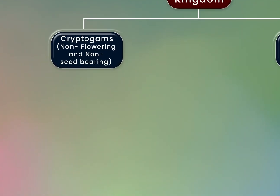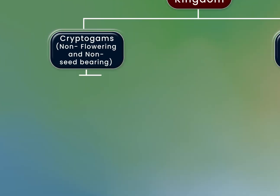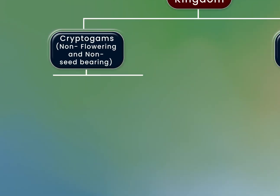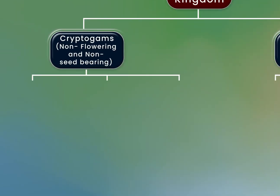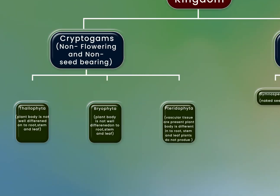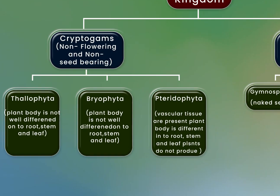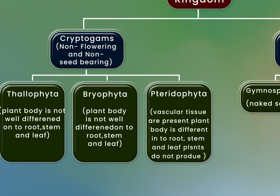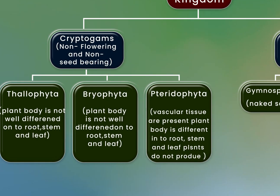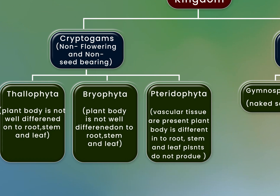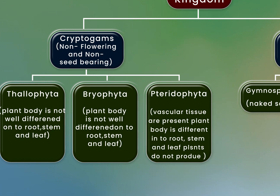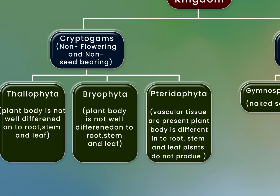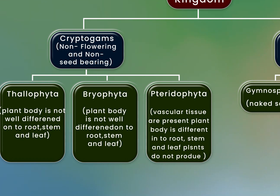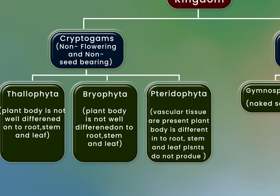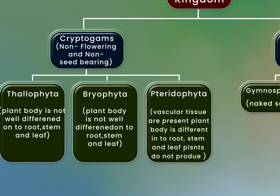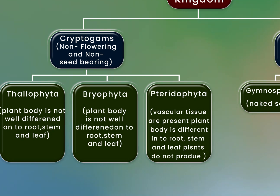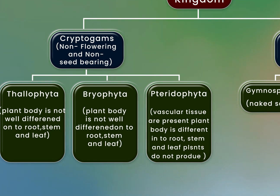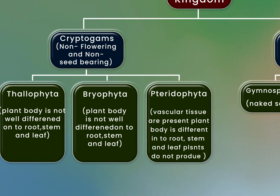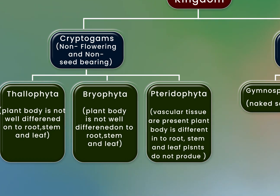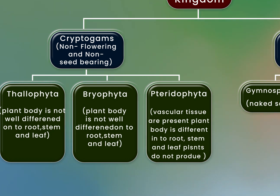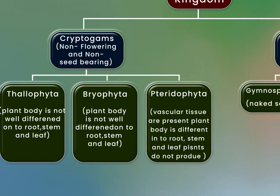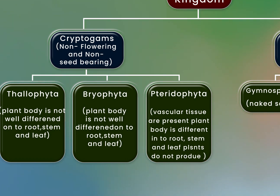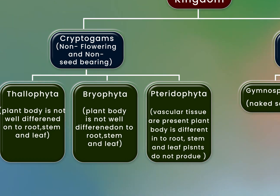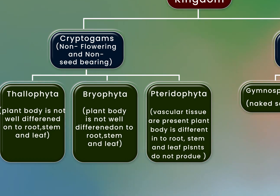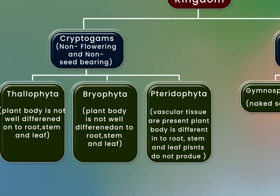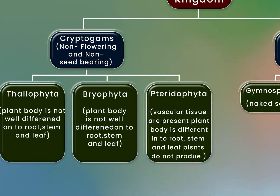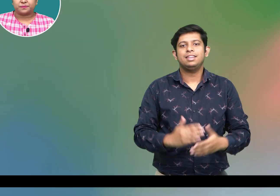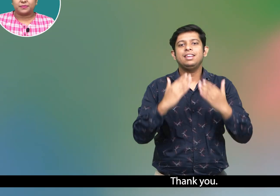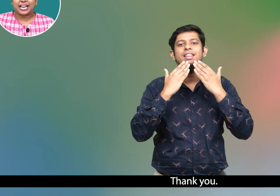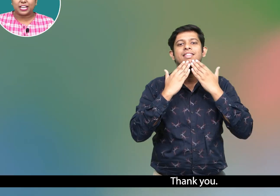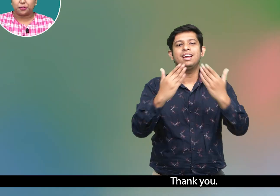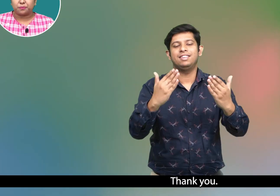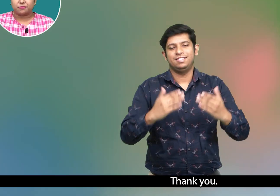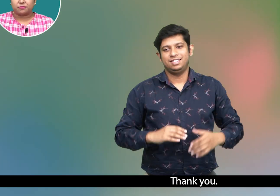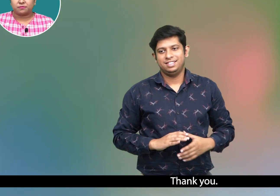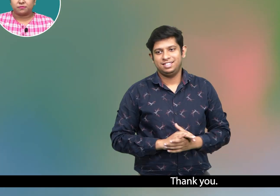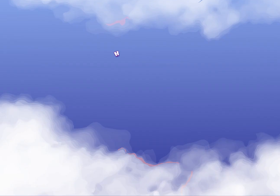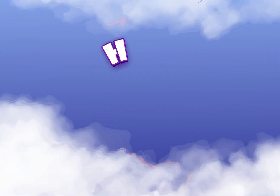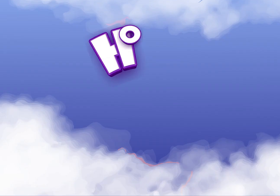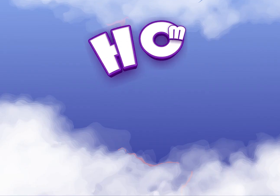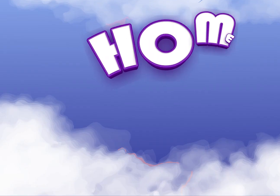Thank you.